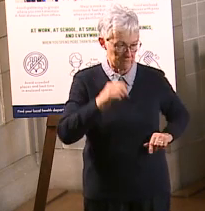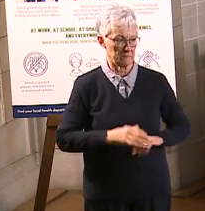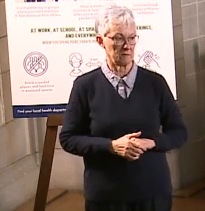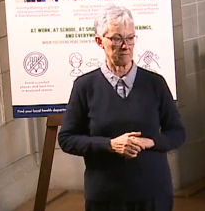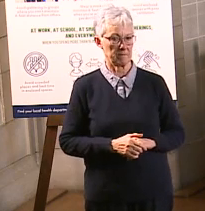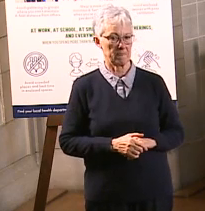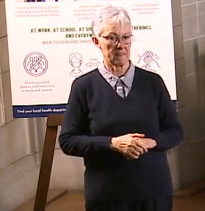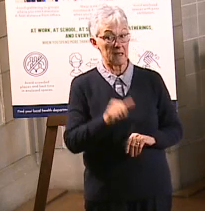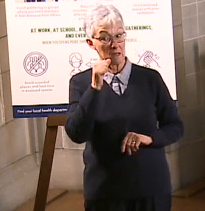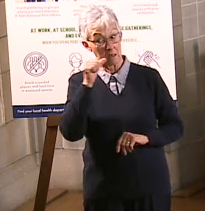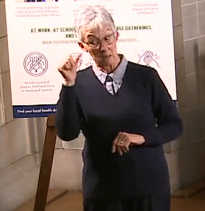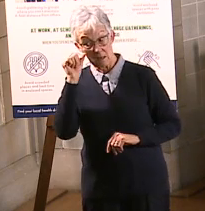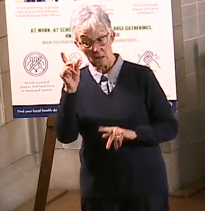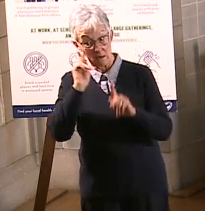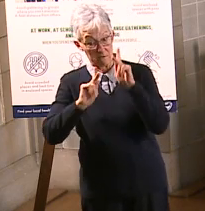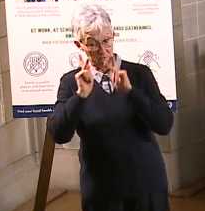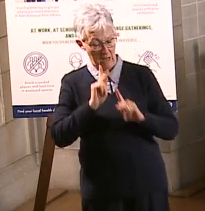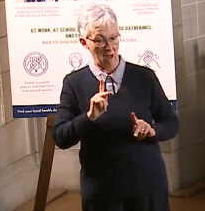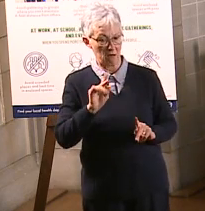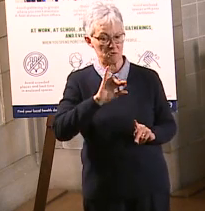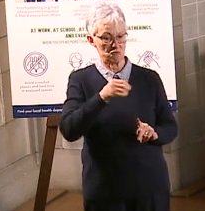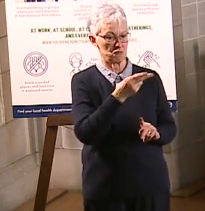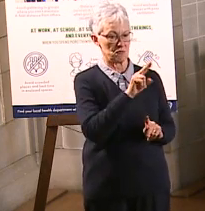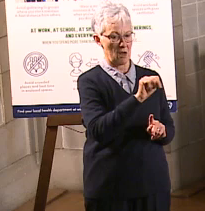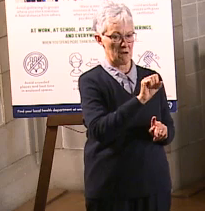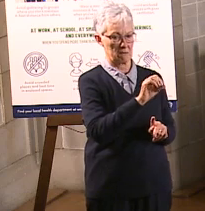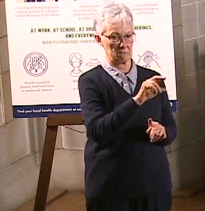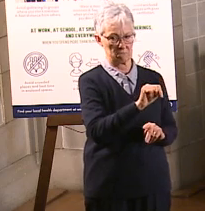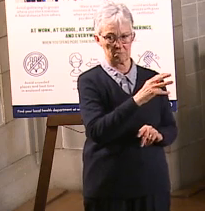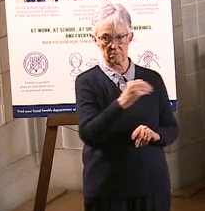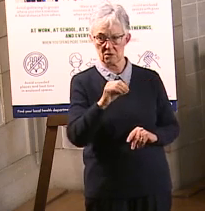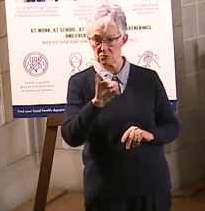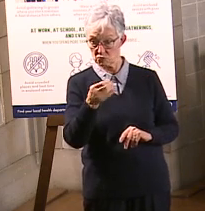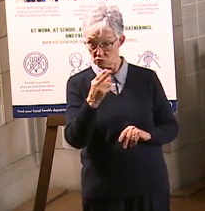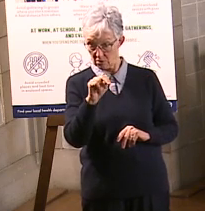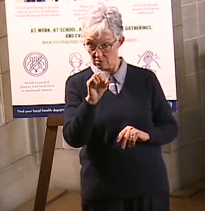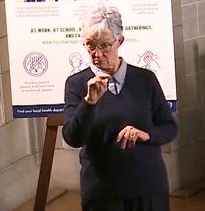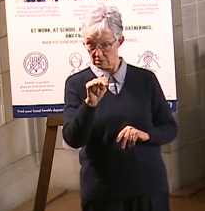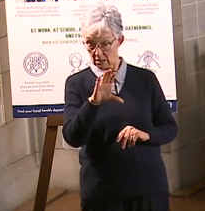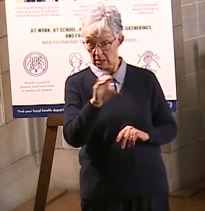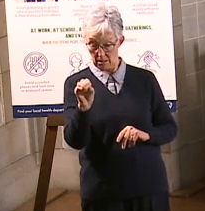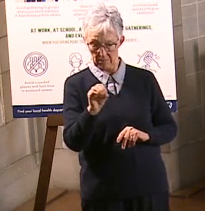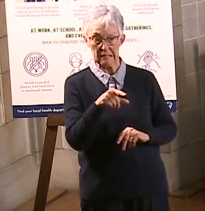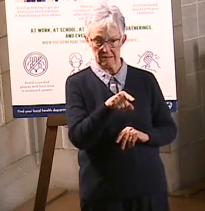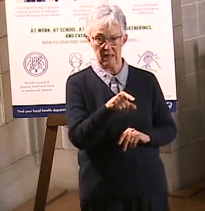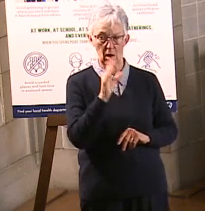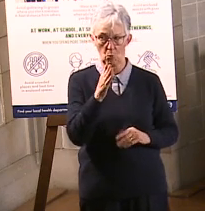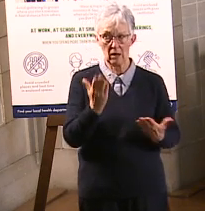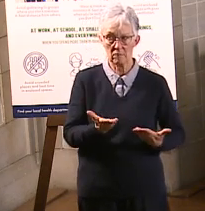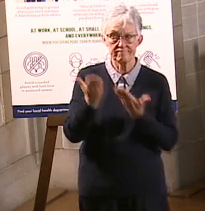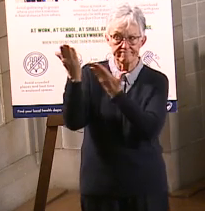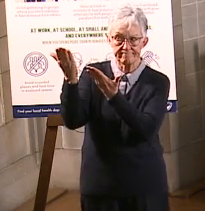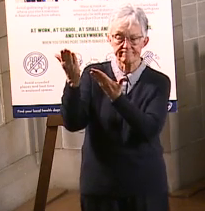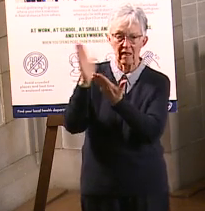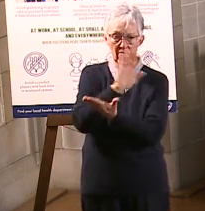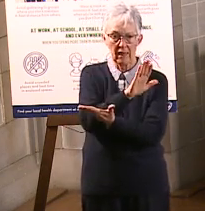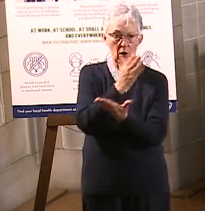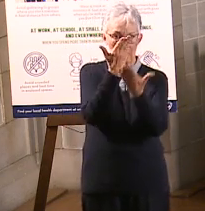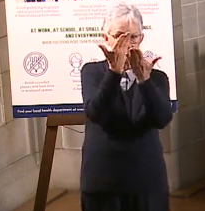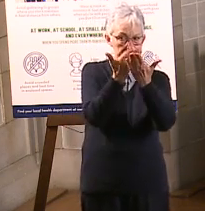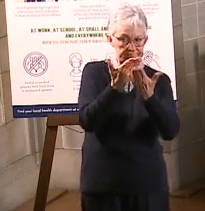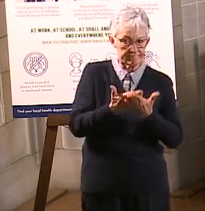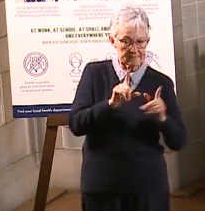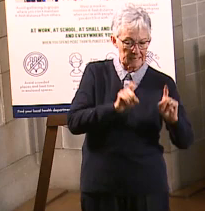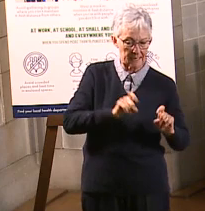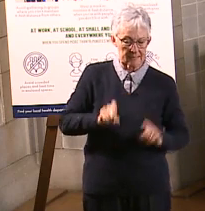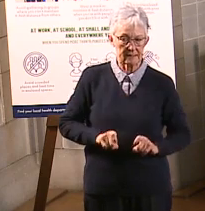to the FDA for their emergency use authorization for their vaccine, which means that potentially later this month we could